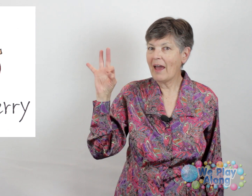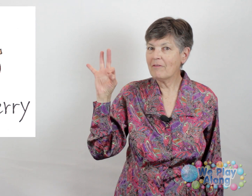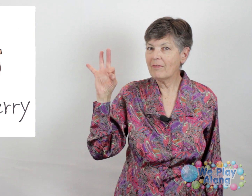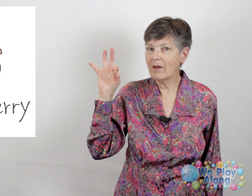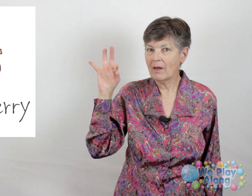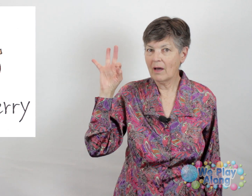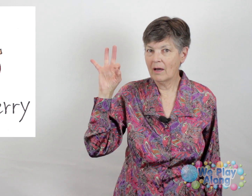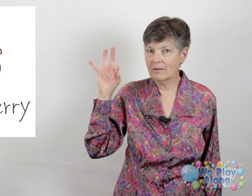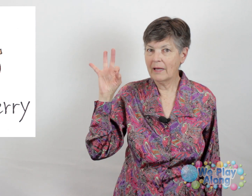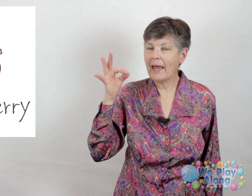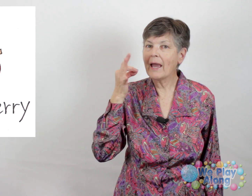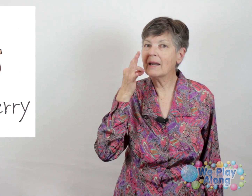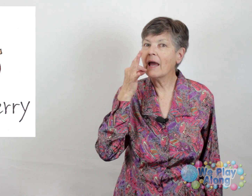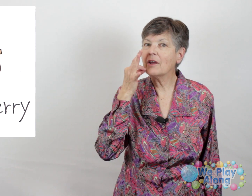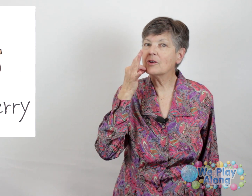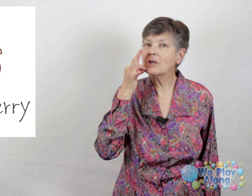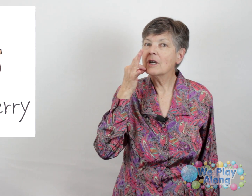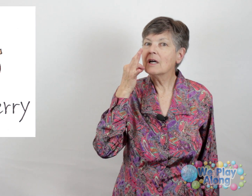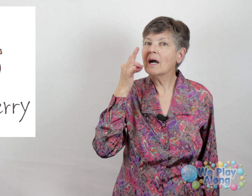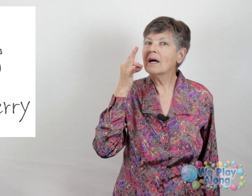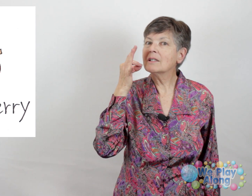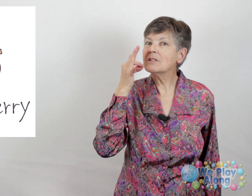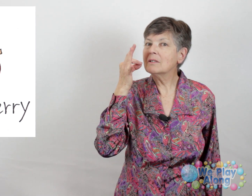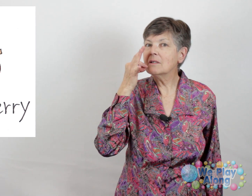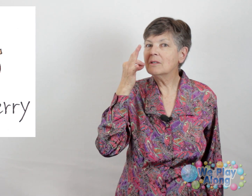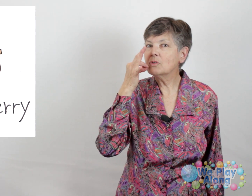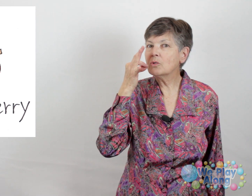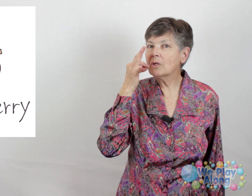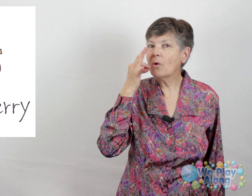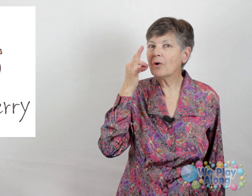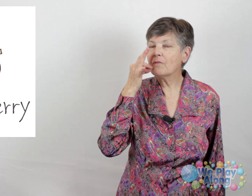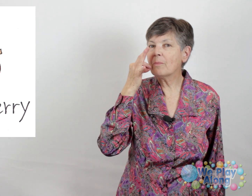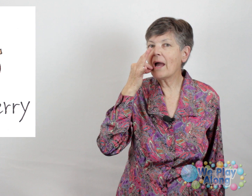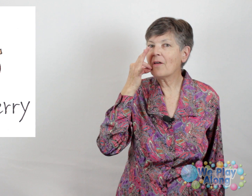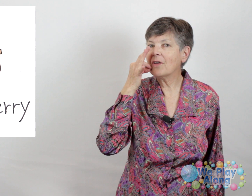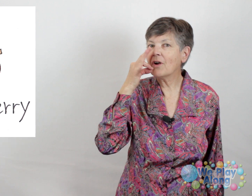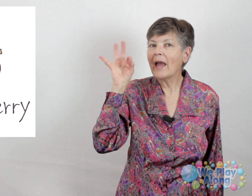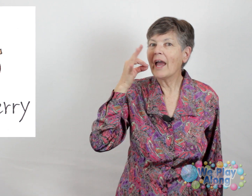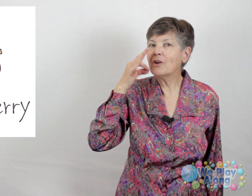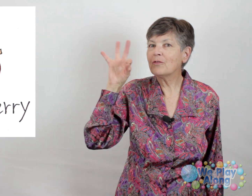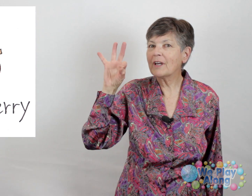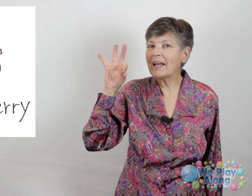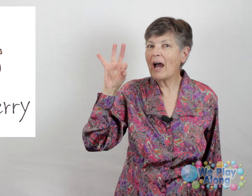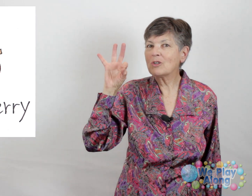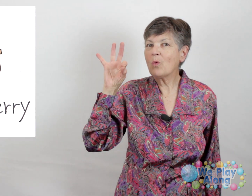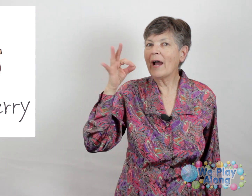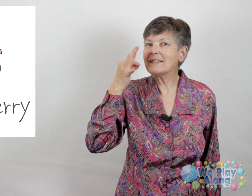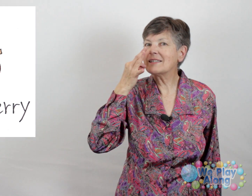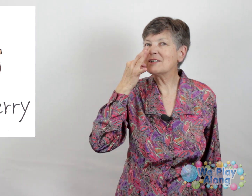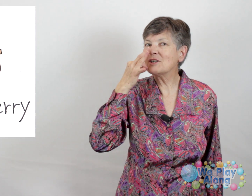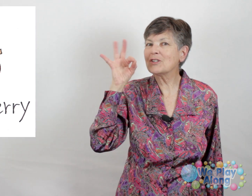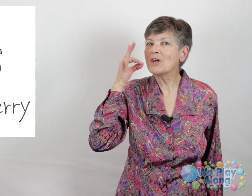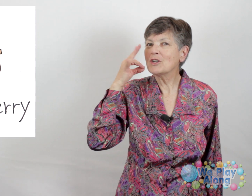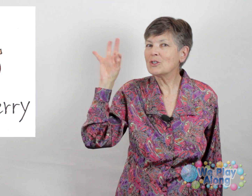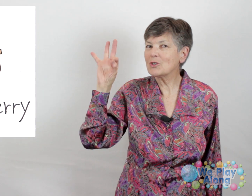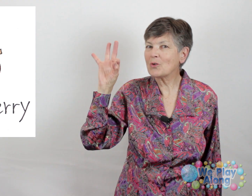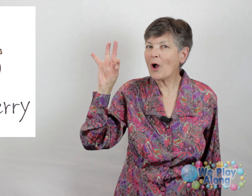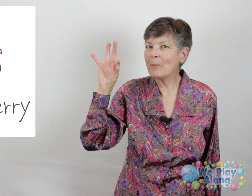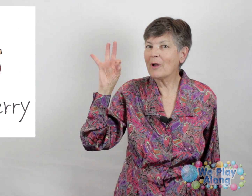F hand at your corner of your mouth here and you flick it out twice. This is